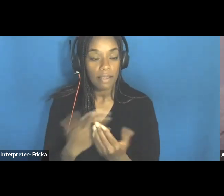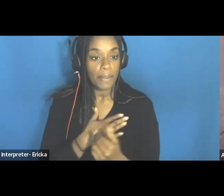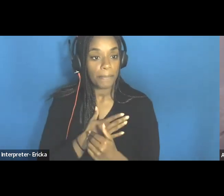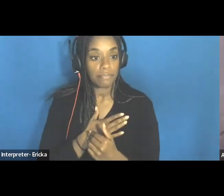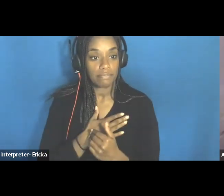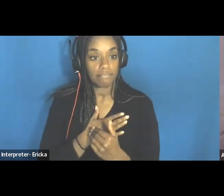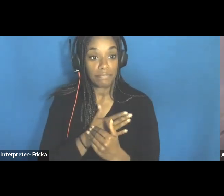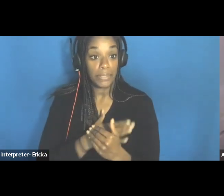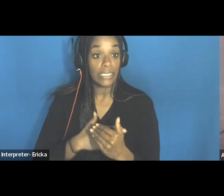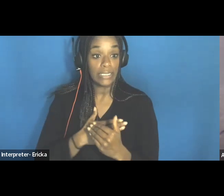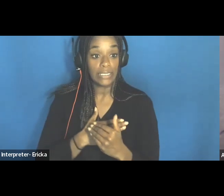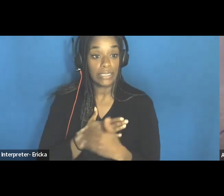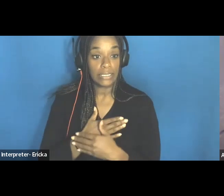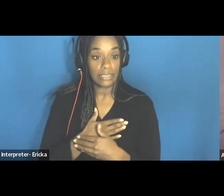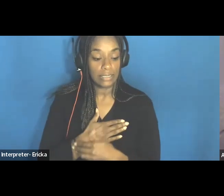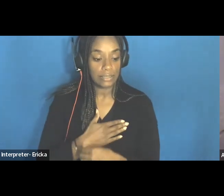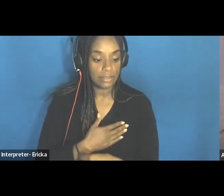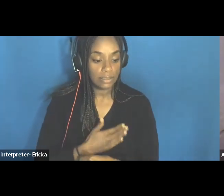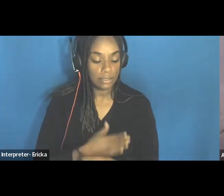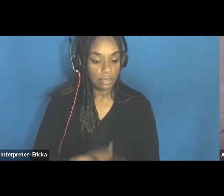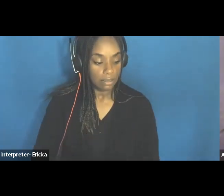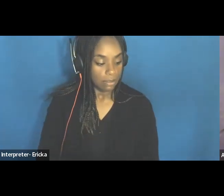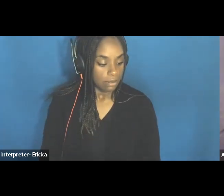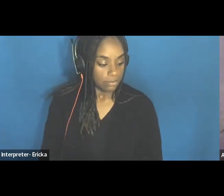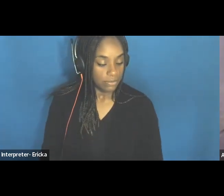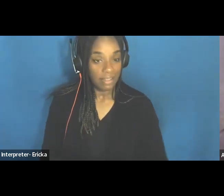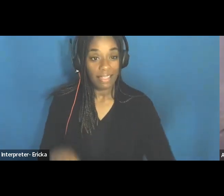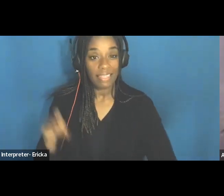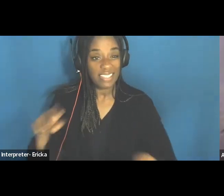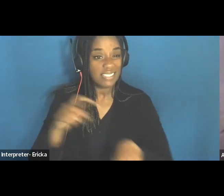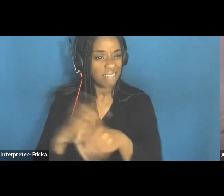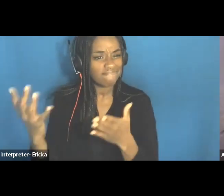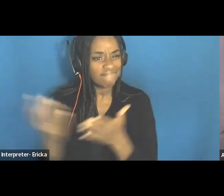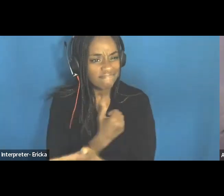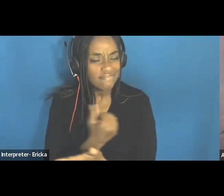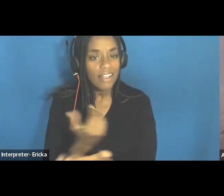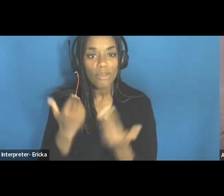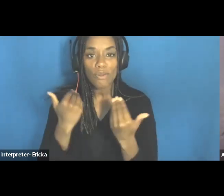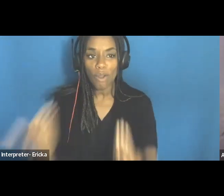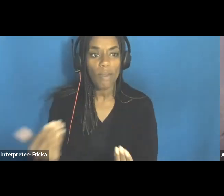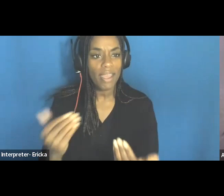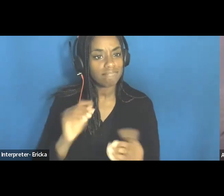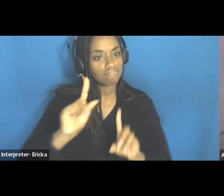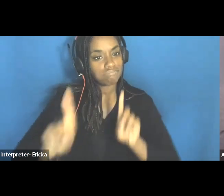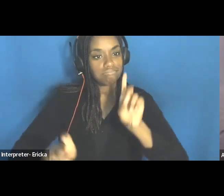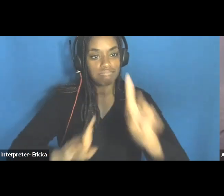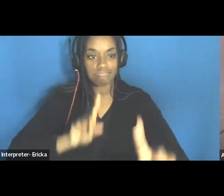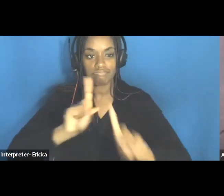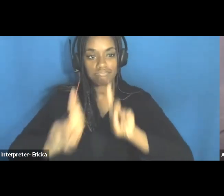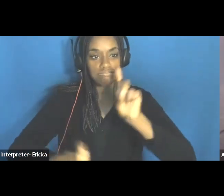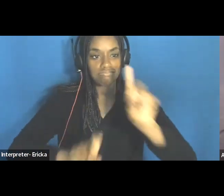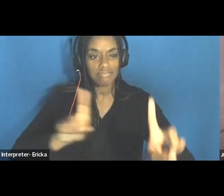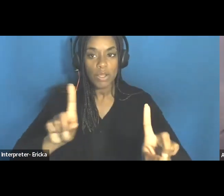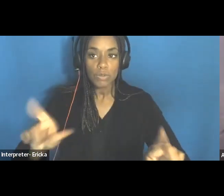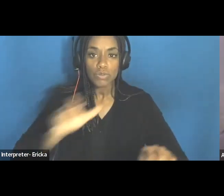please use the time to get your question answered. Don't sit there and be prideful